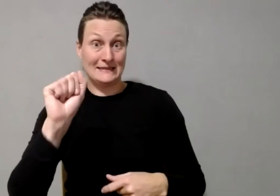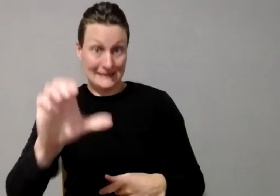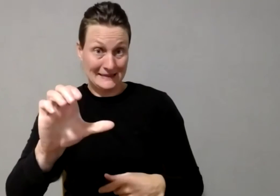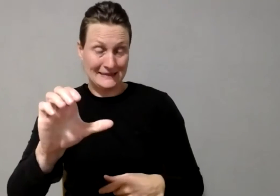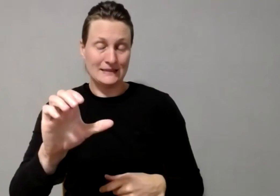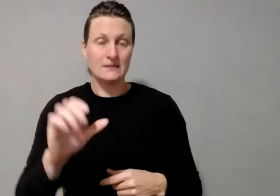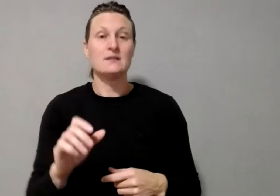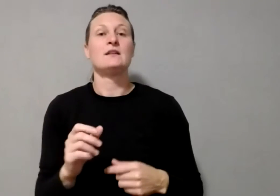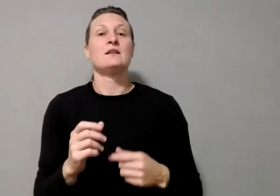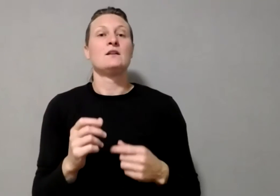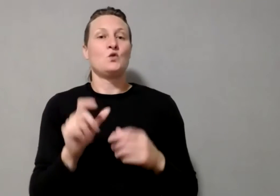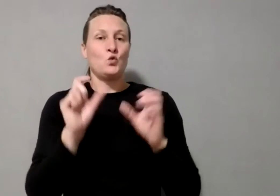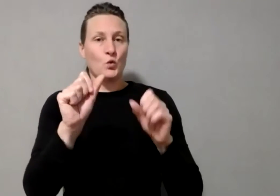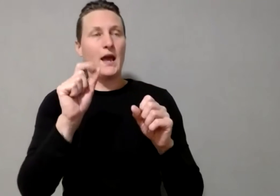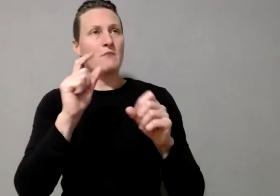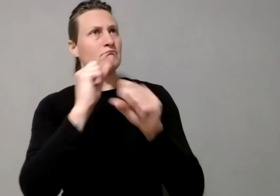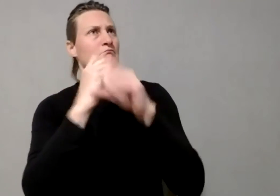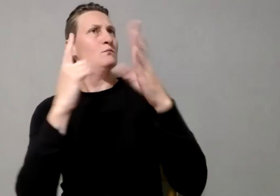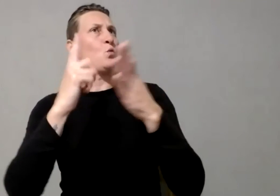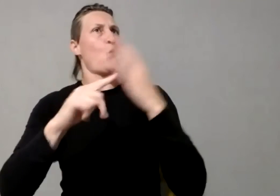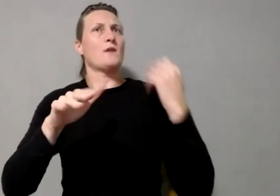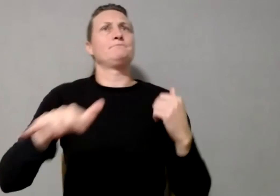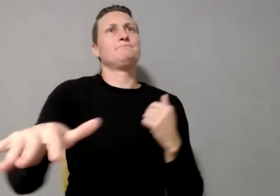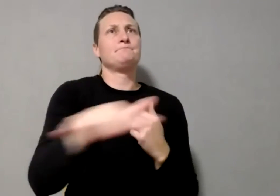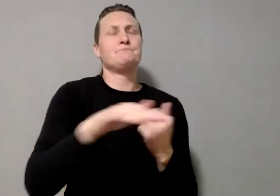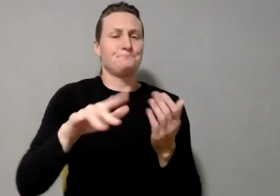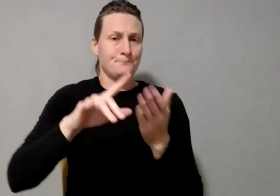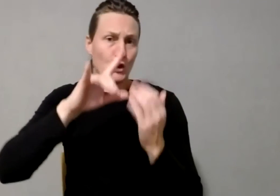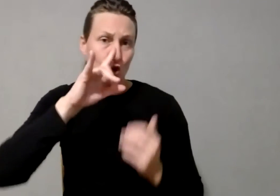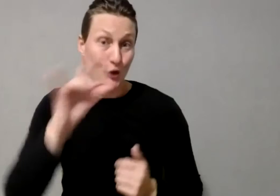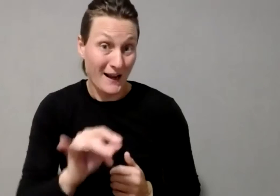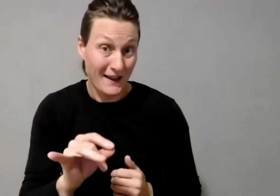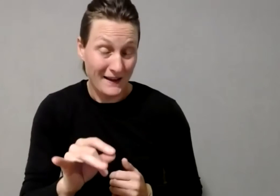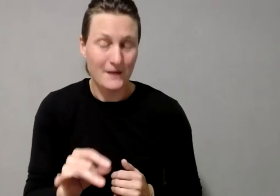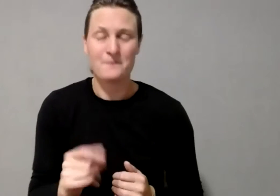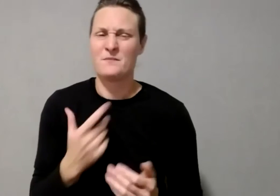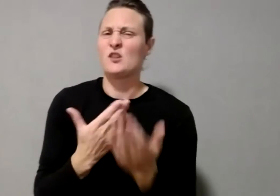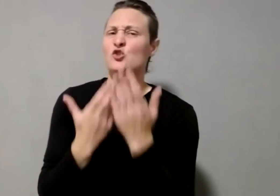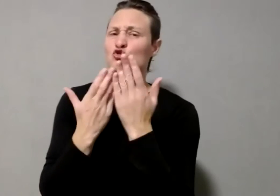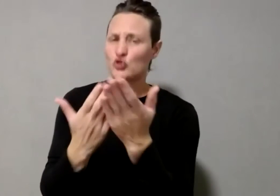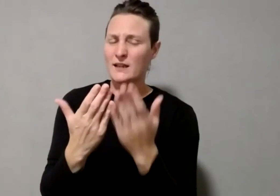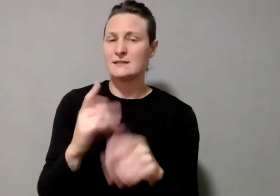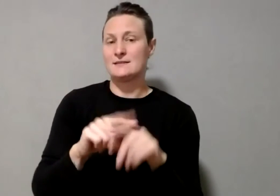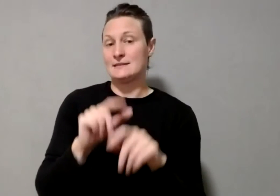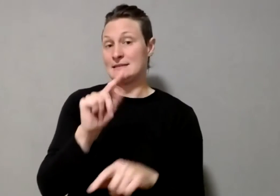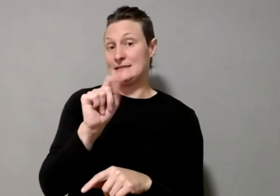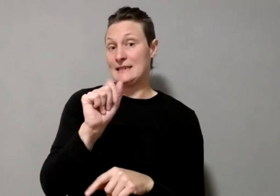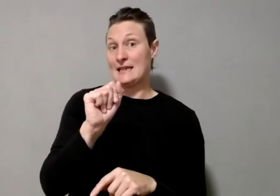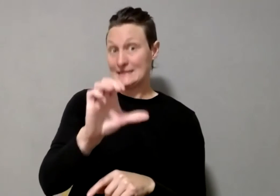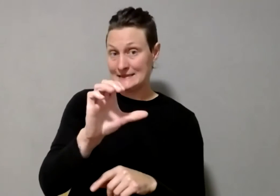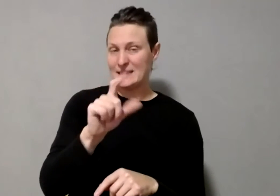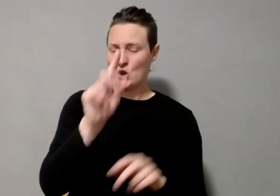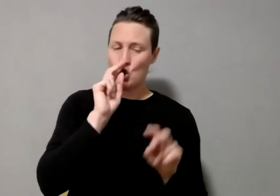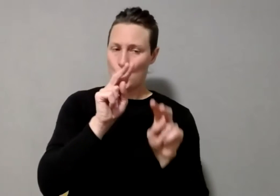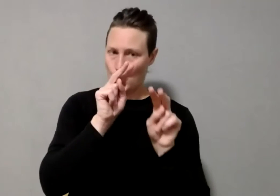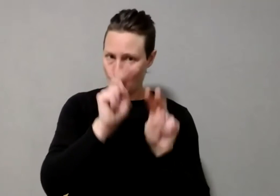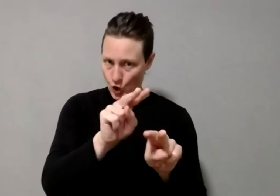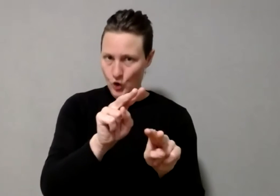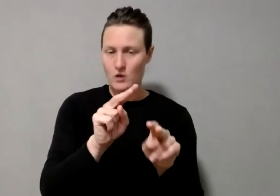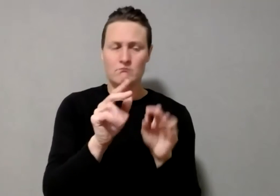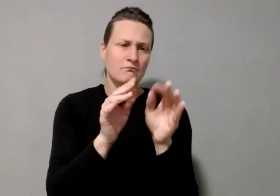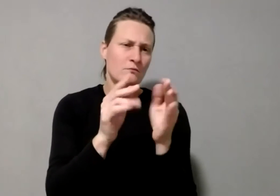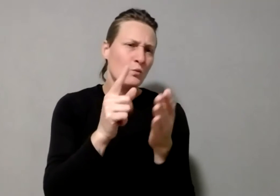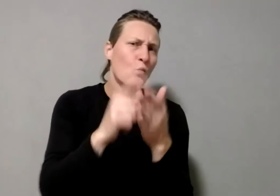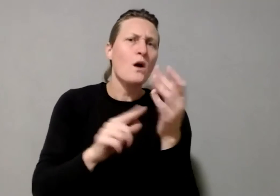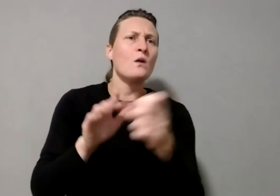branches, and I think it's really important to read those profiles and take the chance, if you can, to go visit them so you